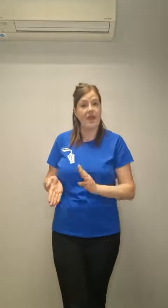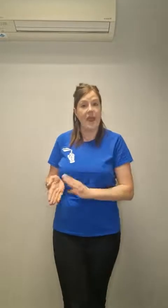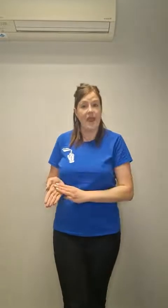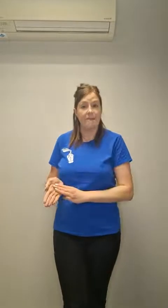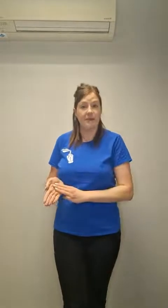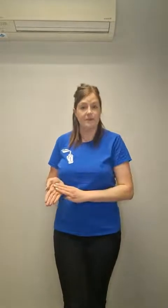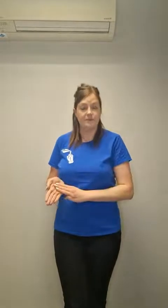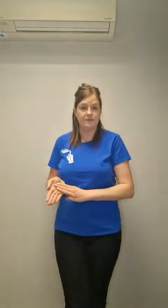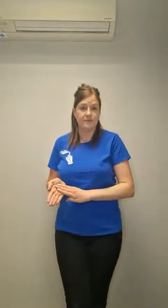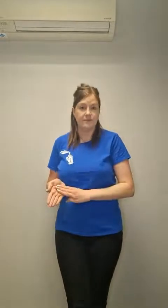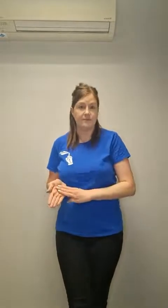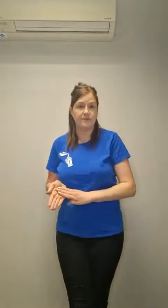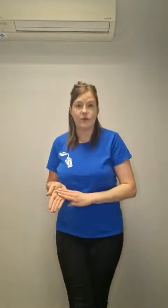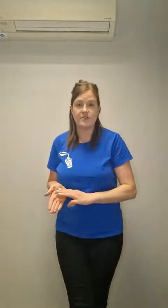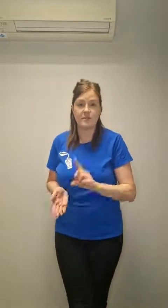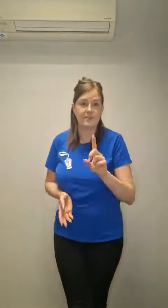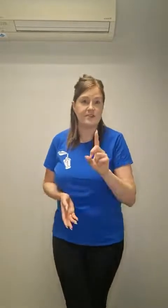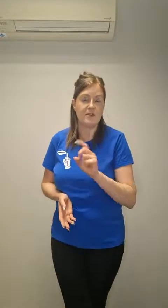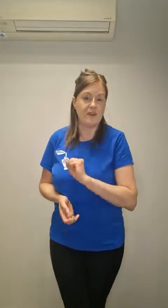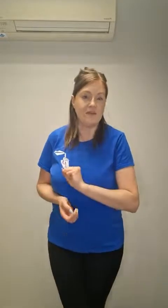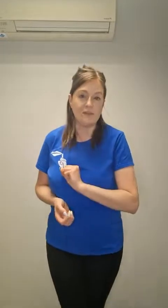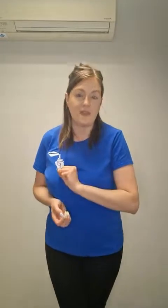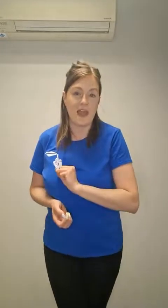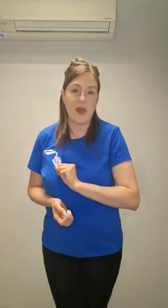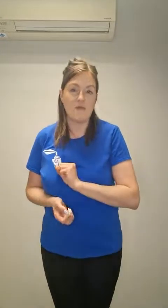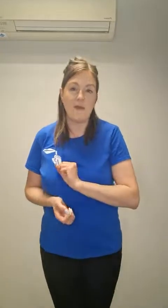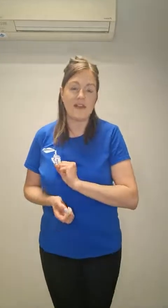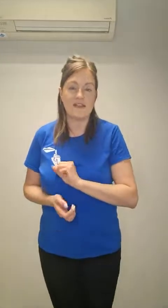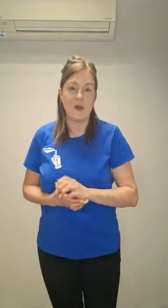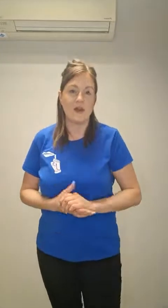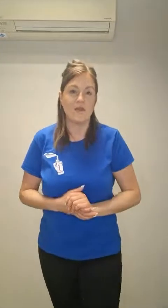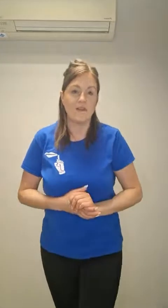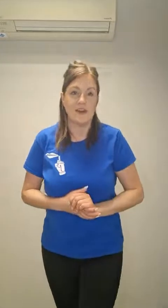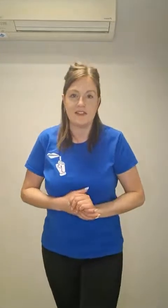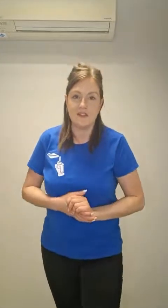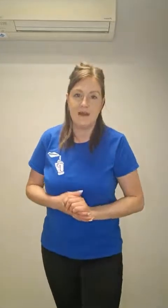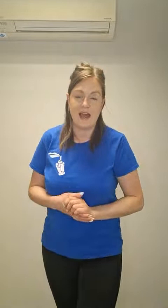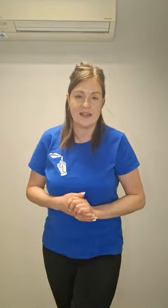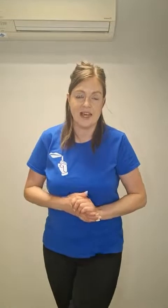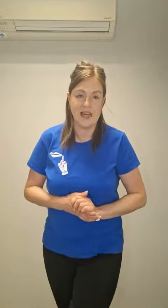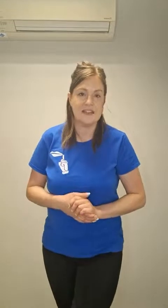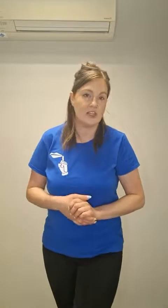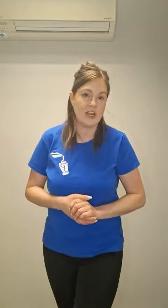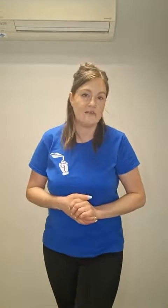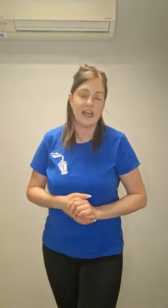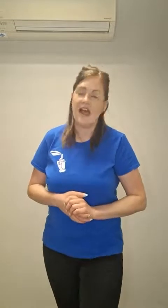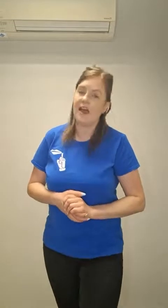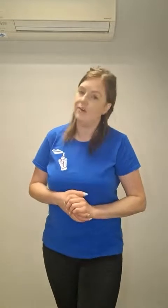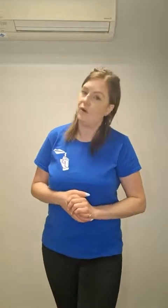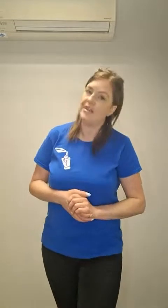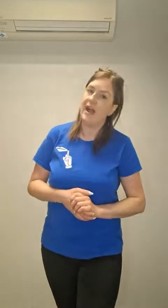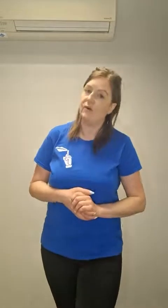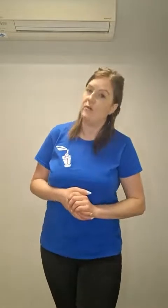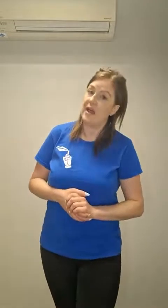M, not to be confused with the alphabet. Signalong refer to them as letter shapes and not alphabet.